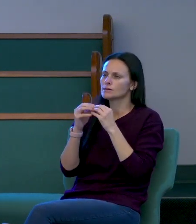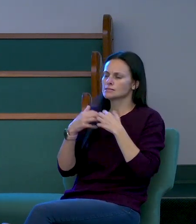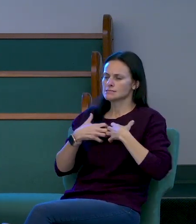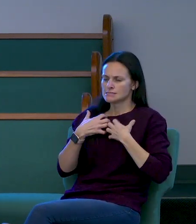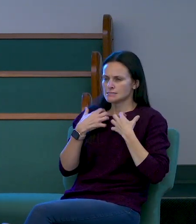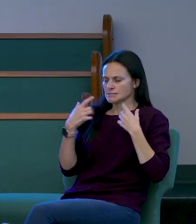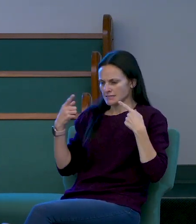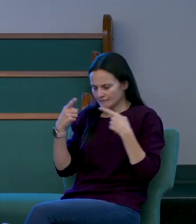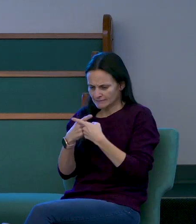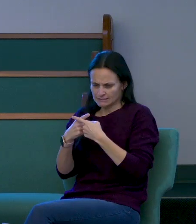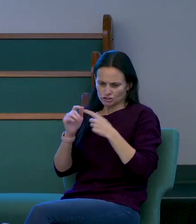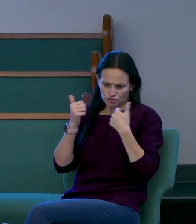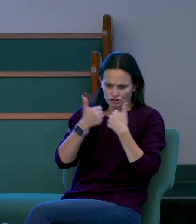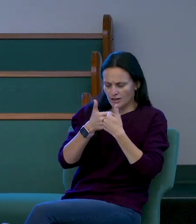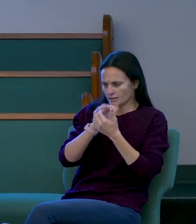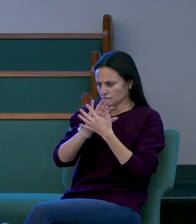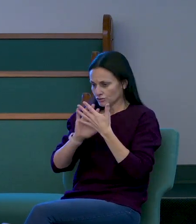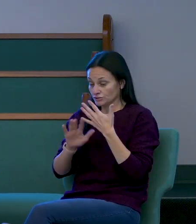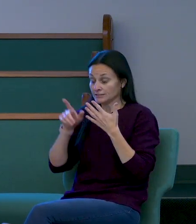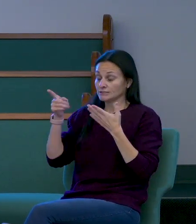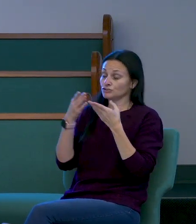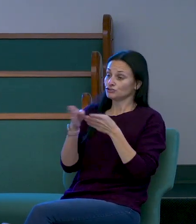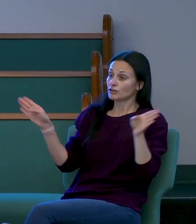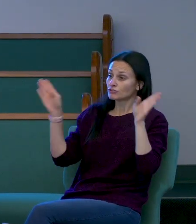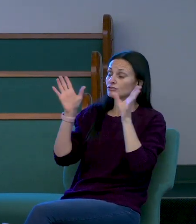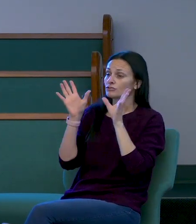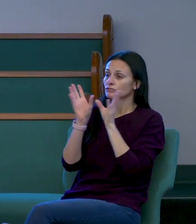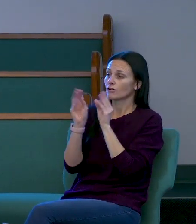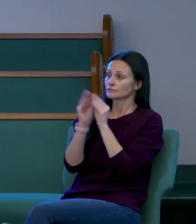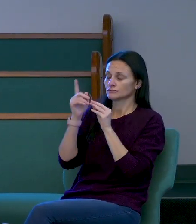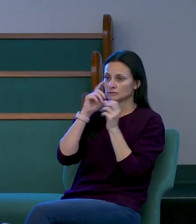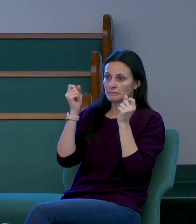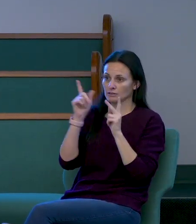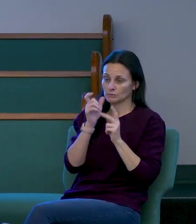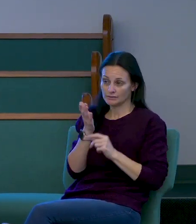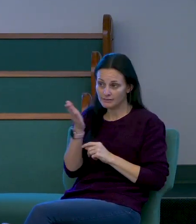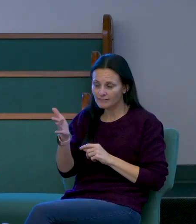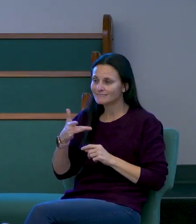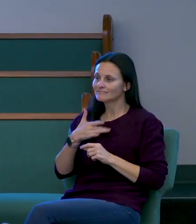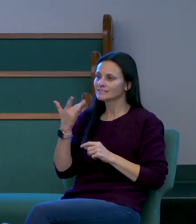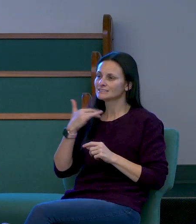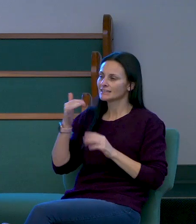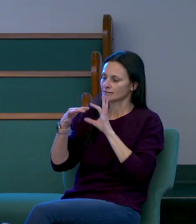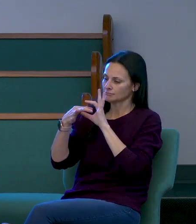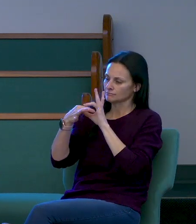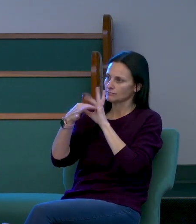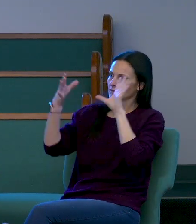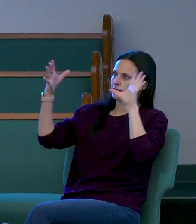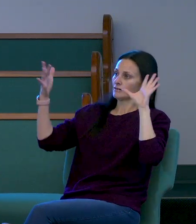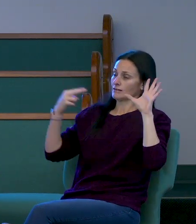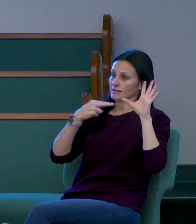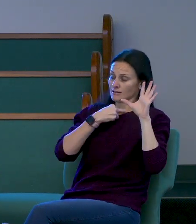and challenged, and this general conference, for many who were there, feels like a breaking up of that